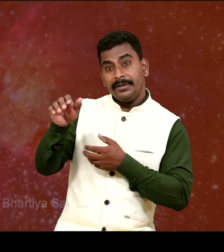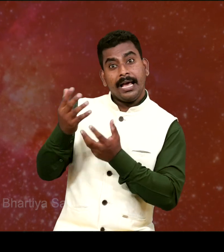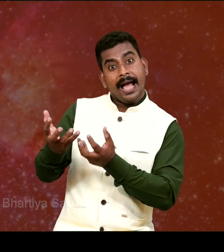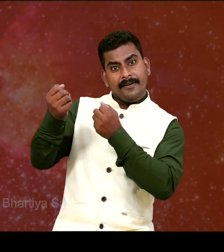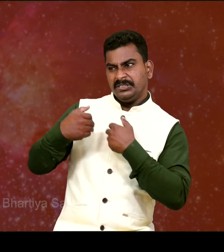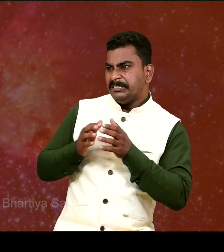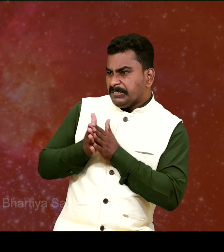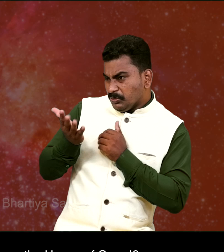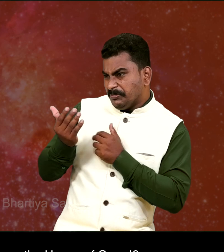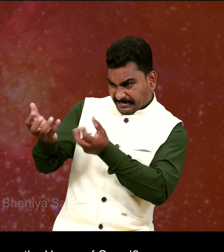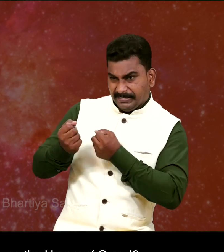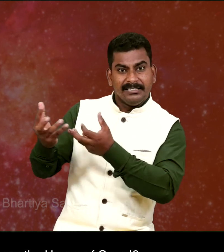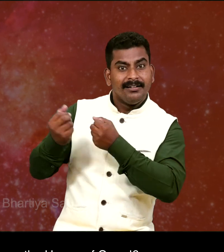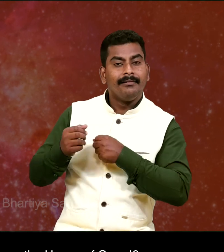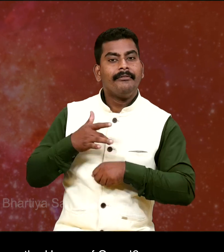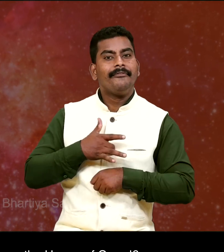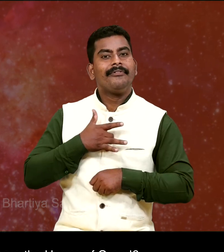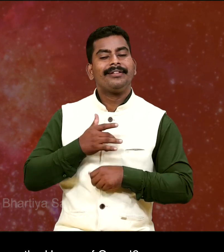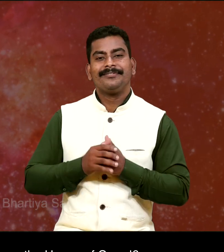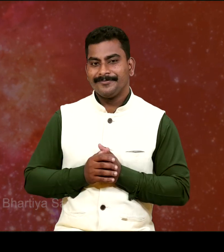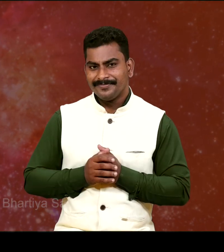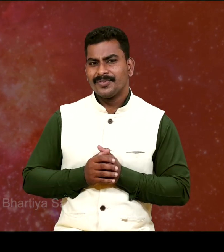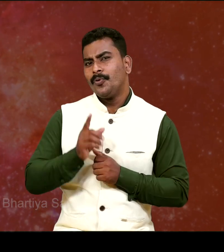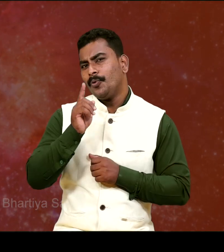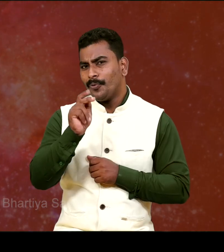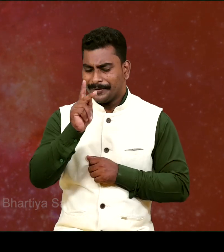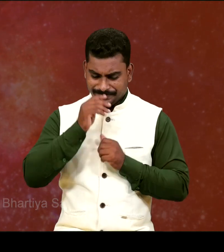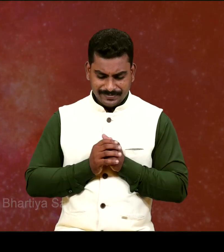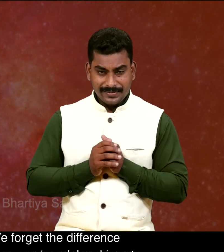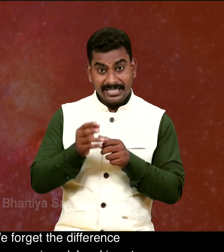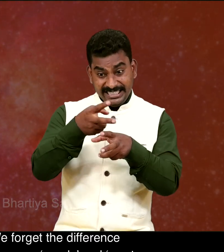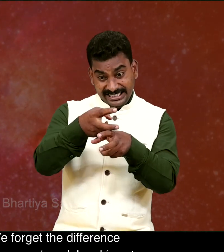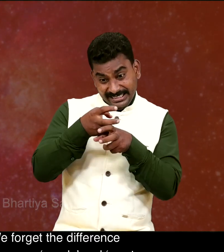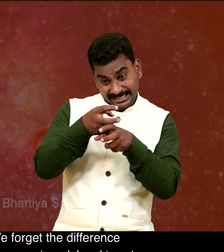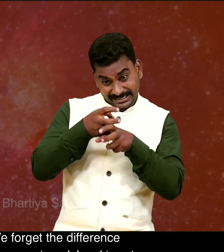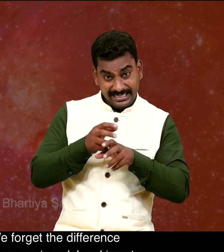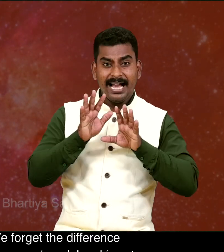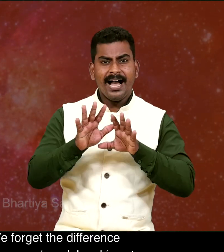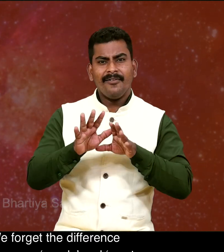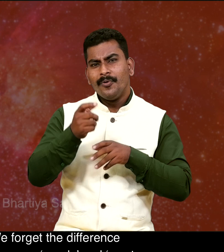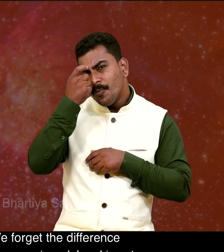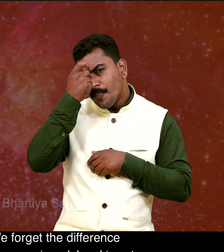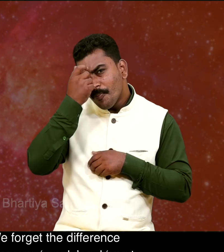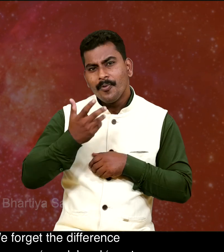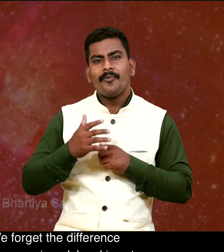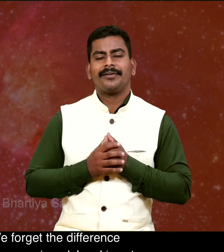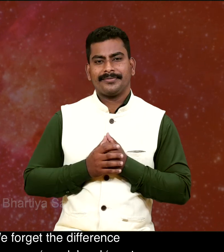What are the harms of greed? We forget the difference between our needs